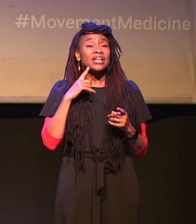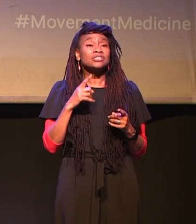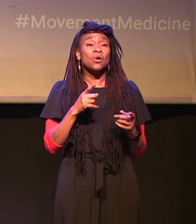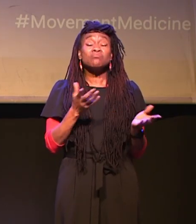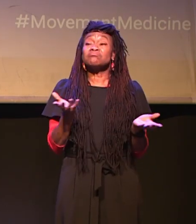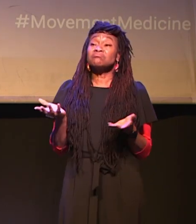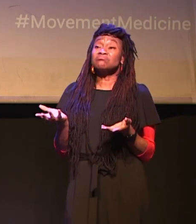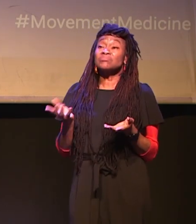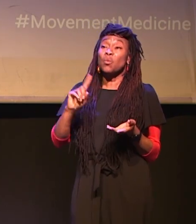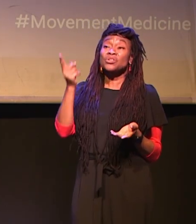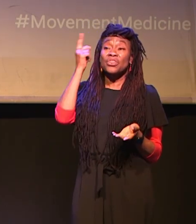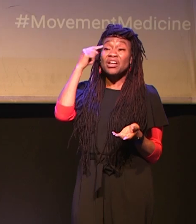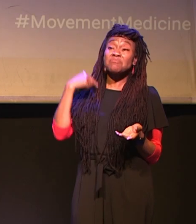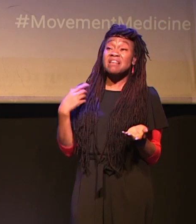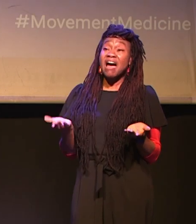now?